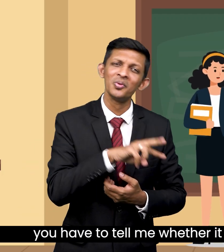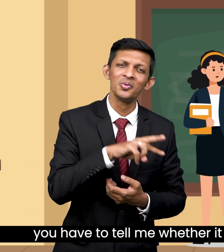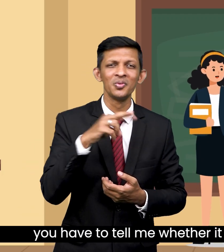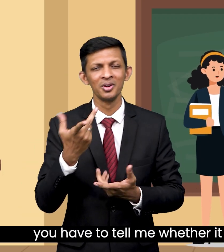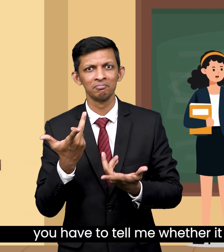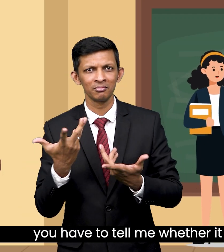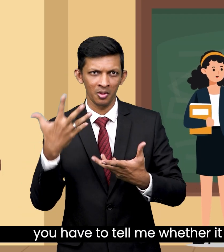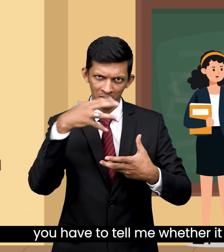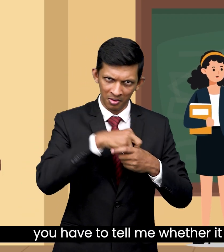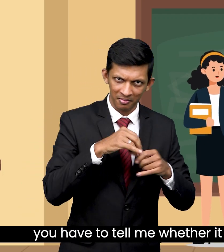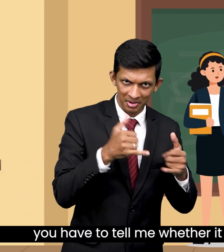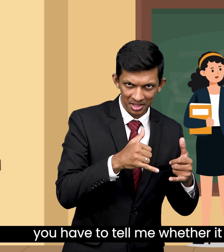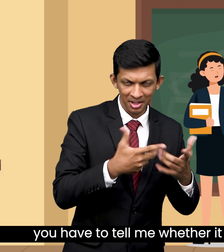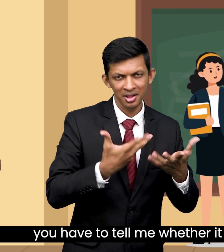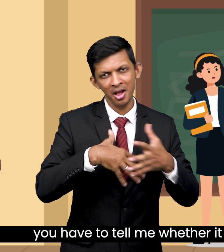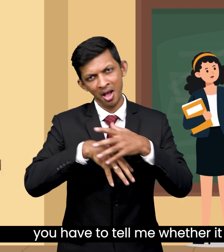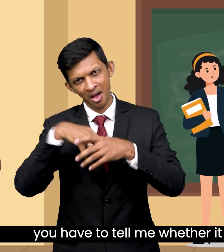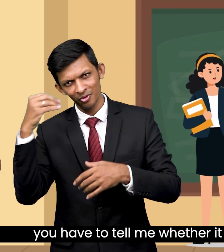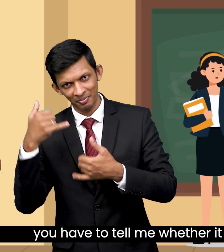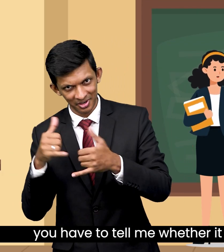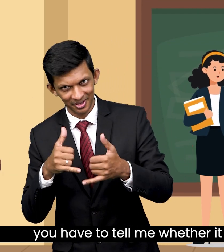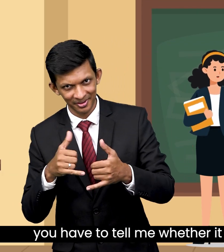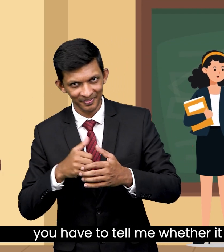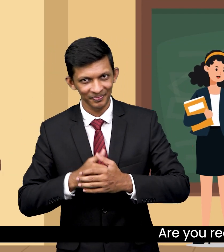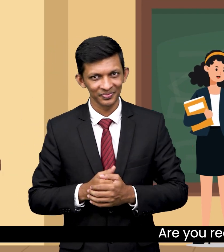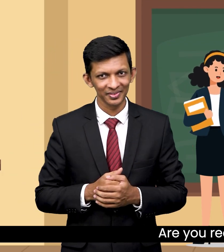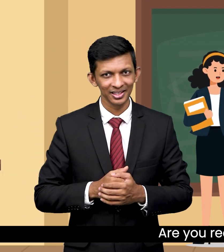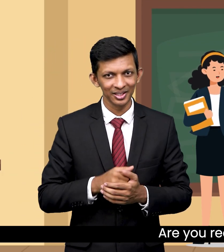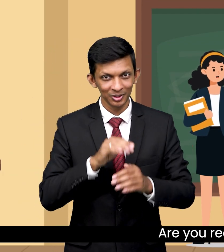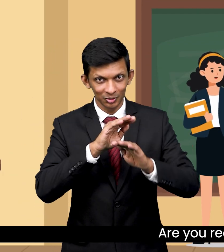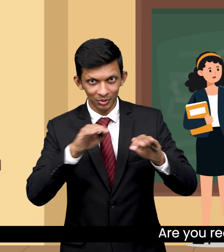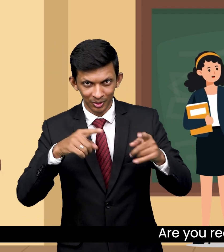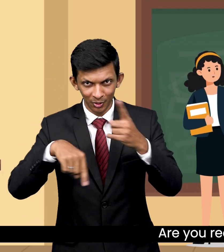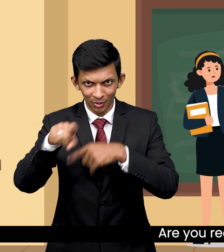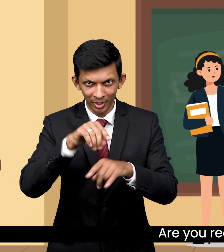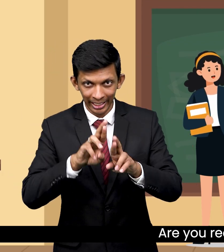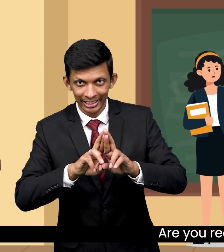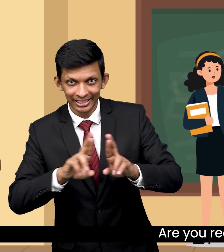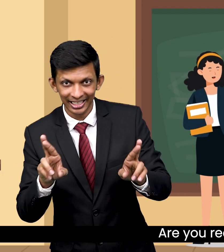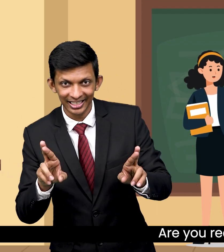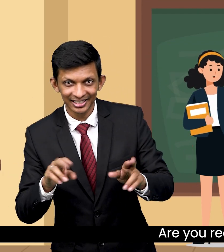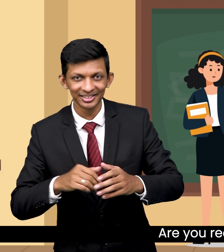an indoor or an outdoor game. Are you ready, children?